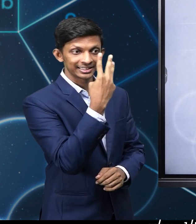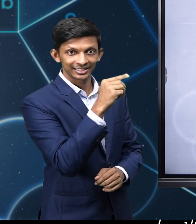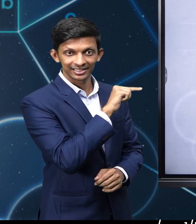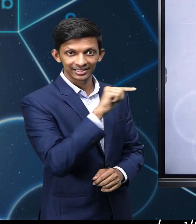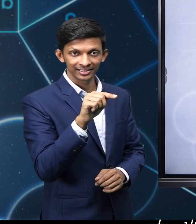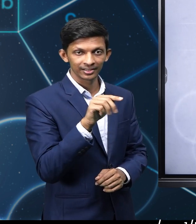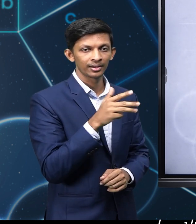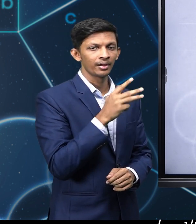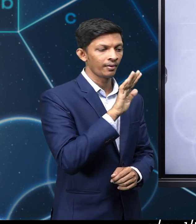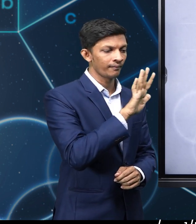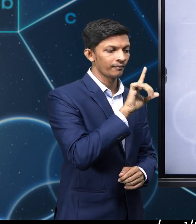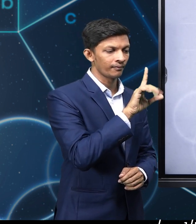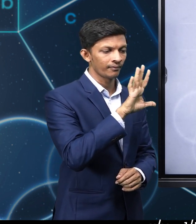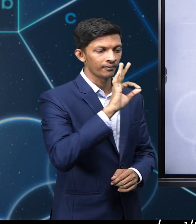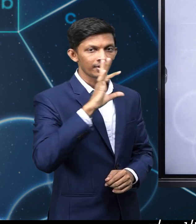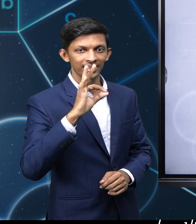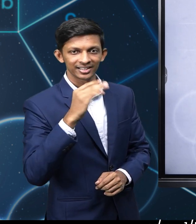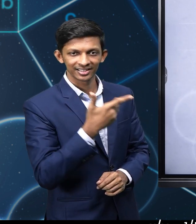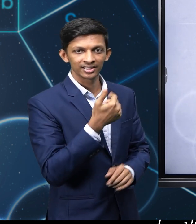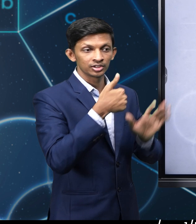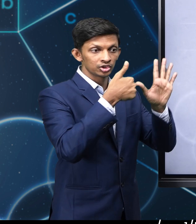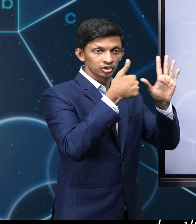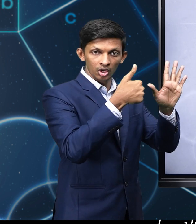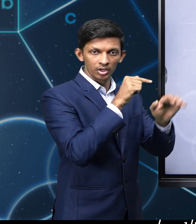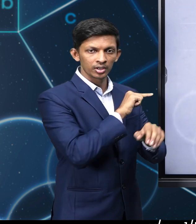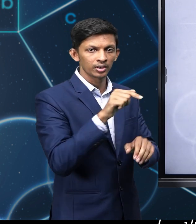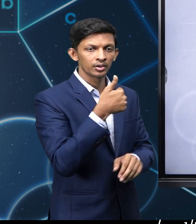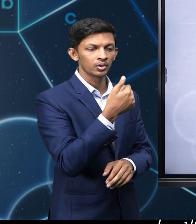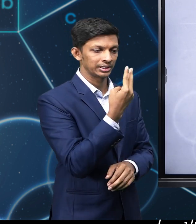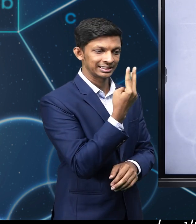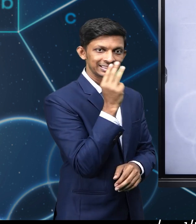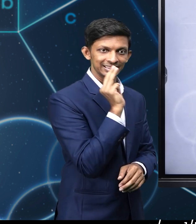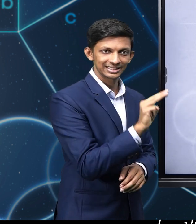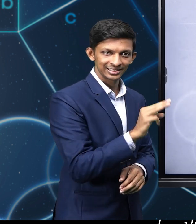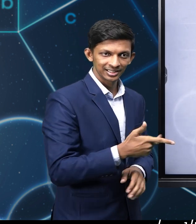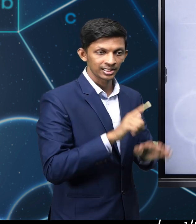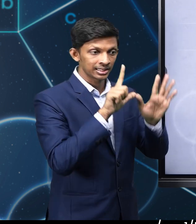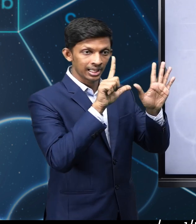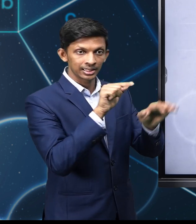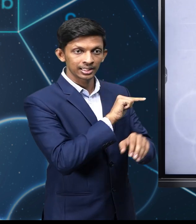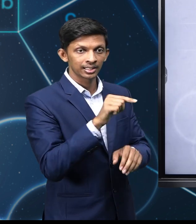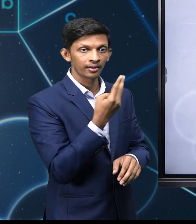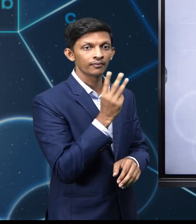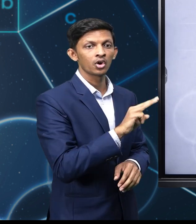3 by 1500 is equal to 7 by 3500 and so on.